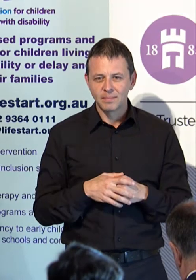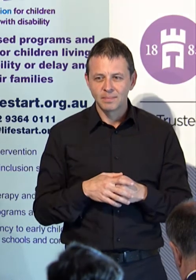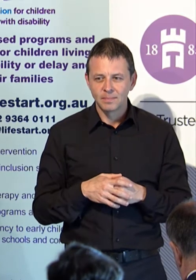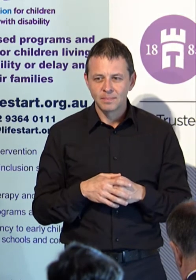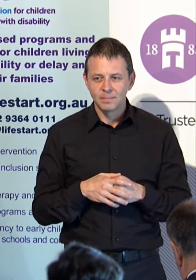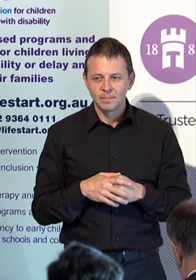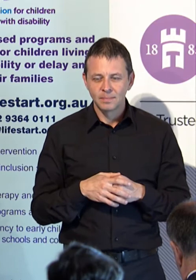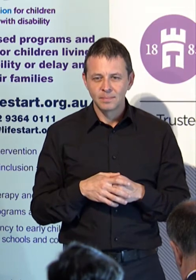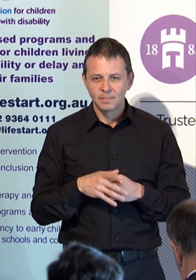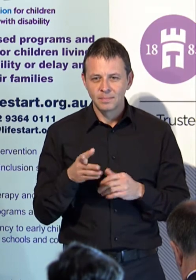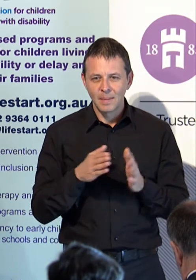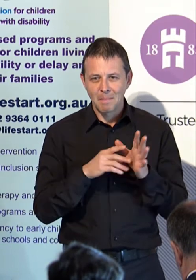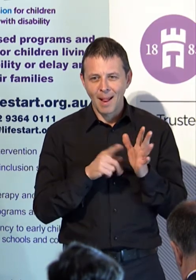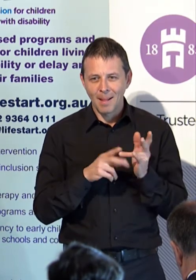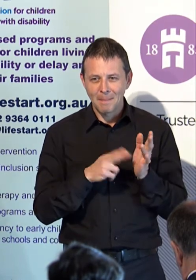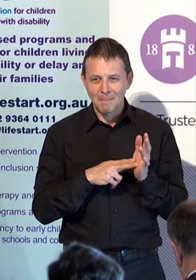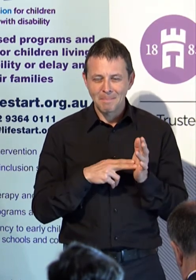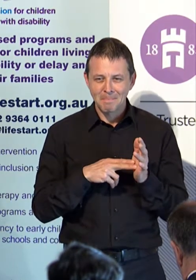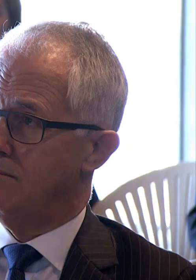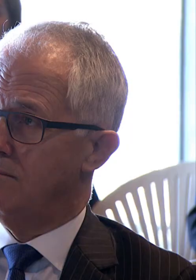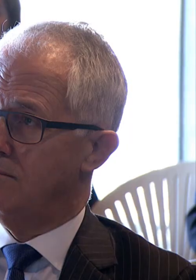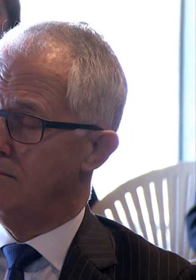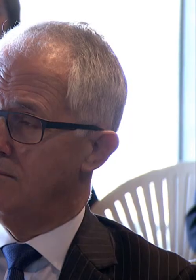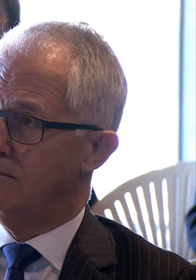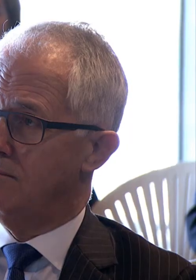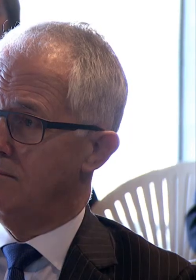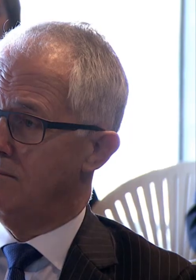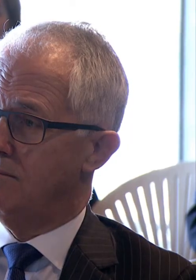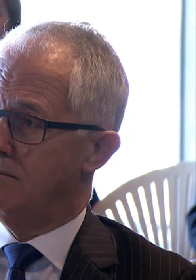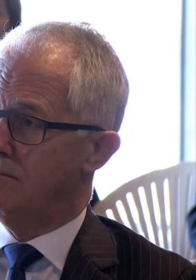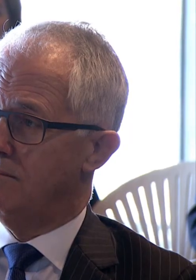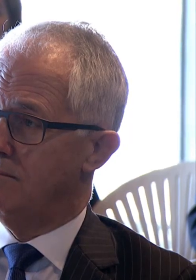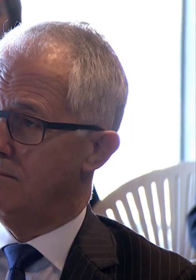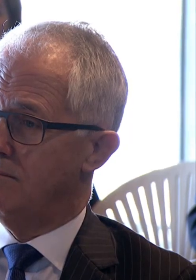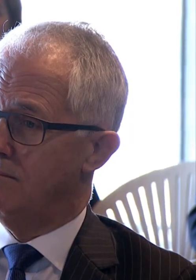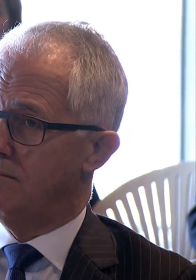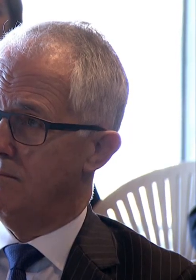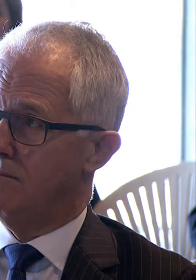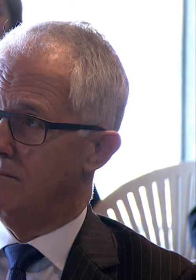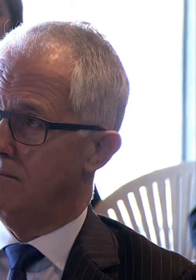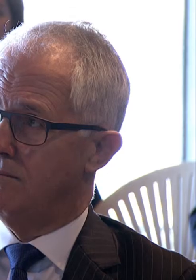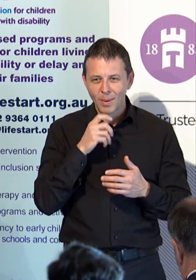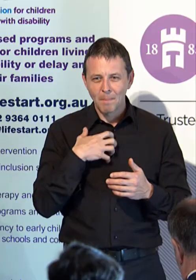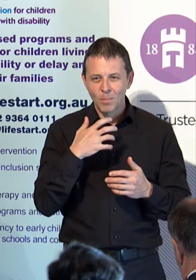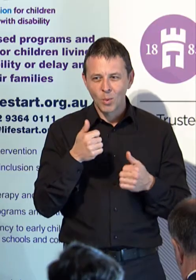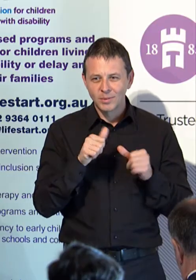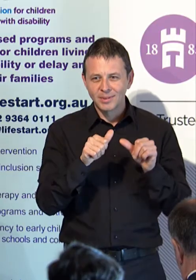Malcolm is a relatively young man, so I'm sure that there are many more successes to come.